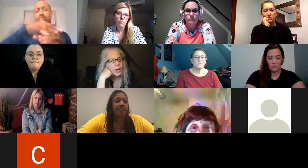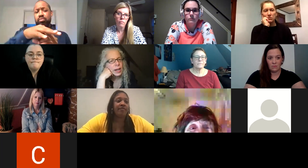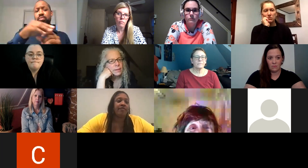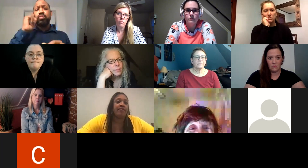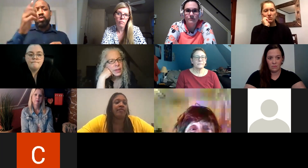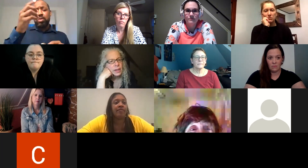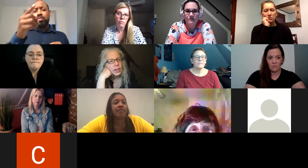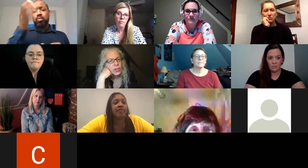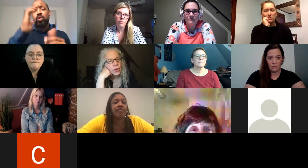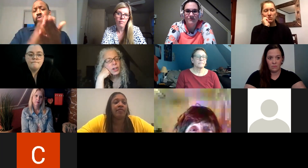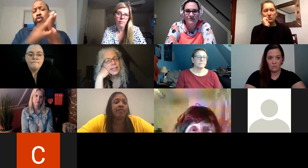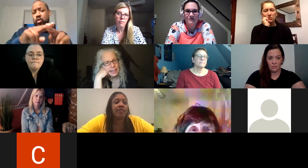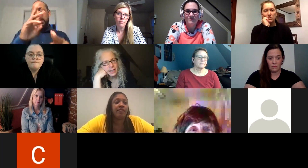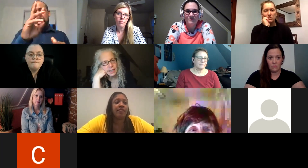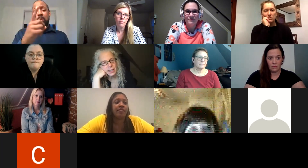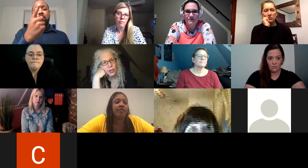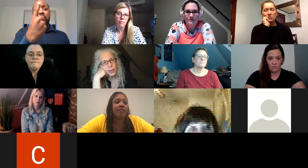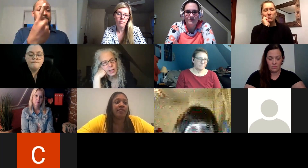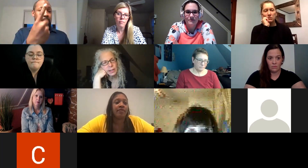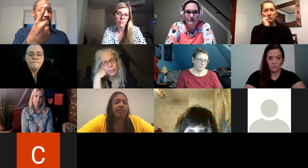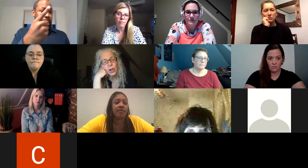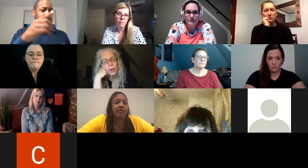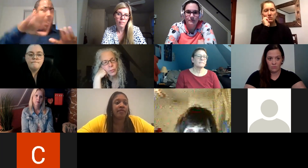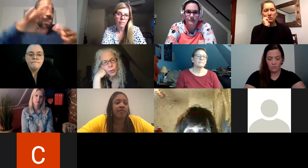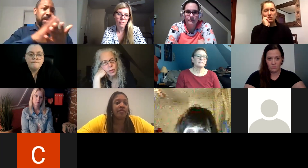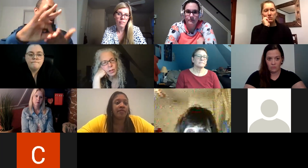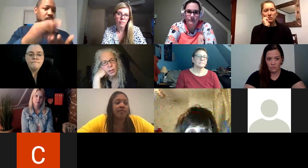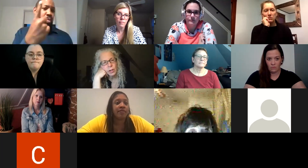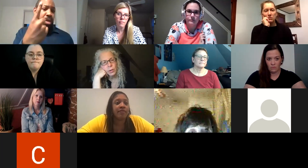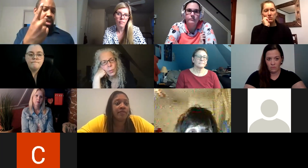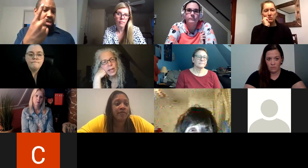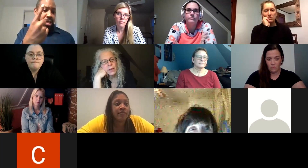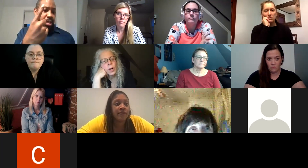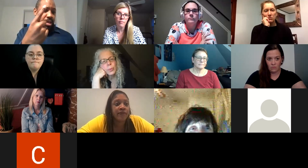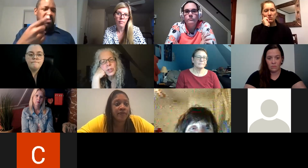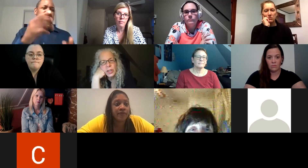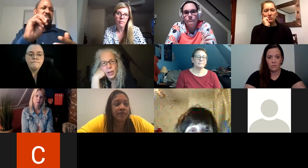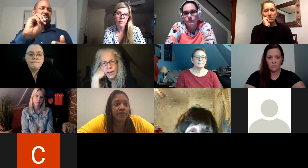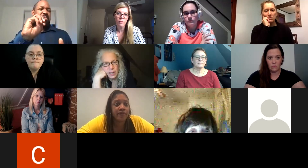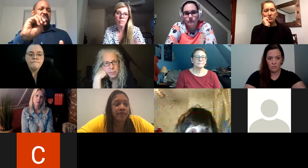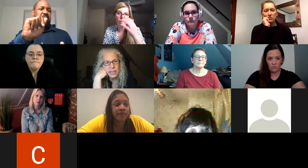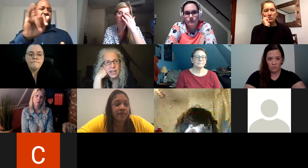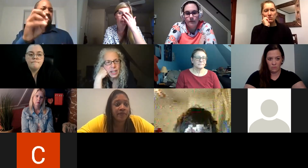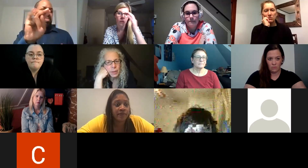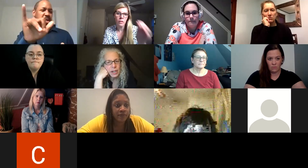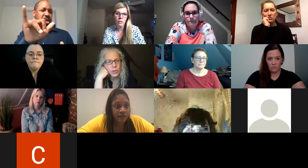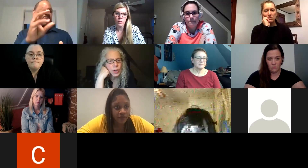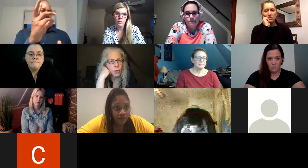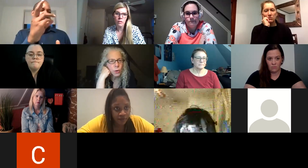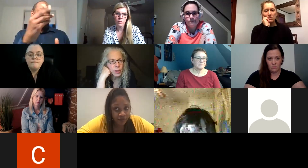Okay, so there are 6, and so a majority rule. We have 1 person that we haven't been able to document because we don't know what the